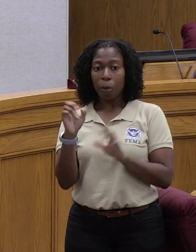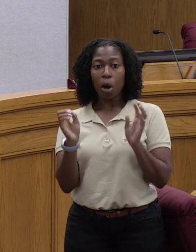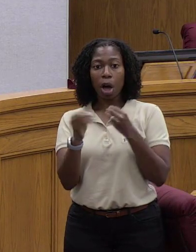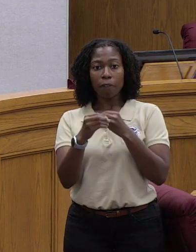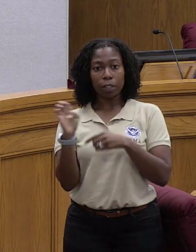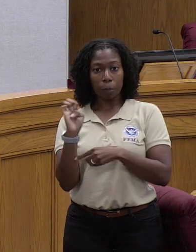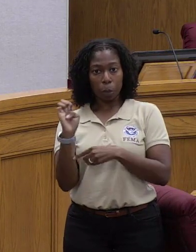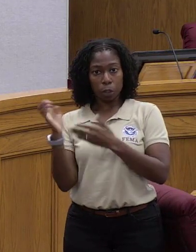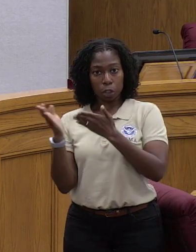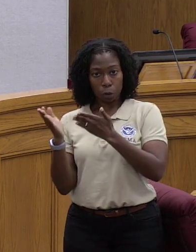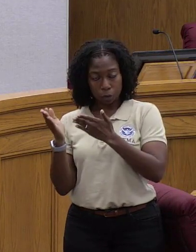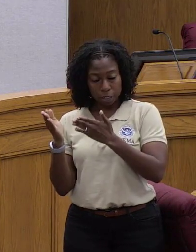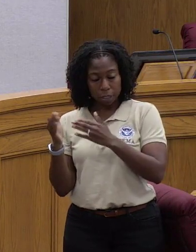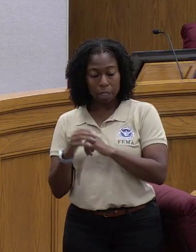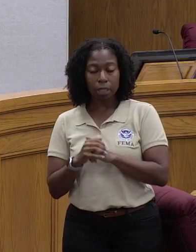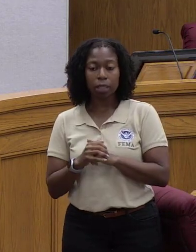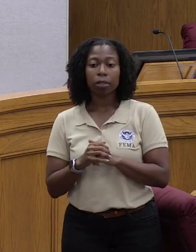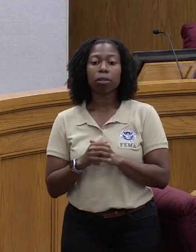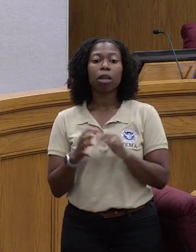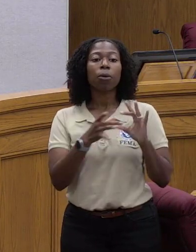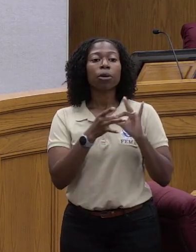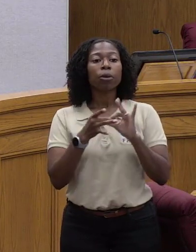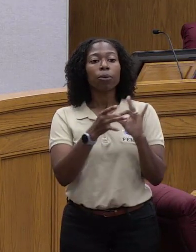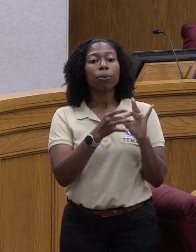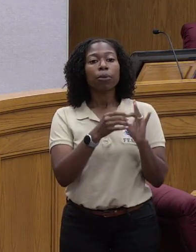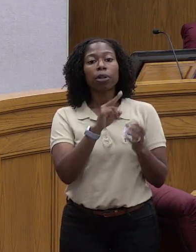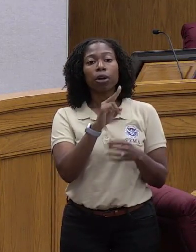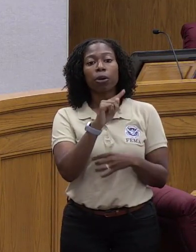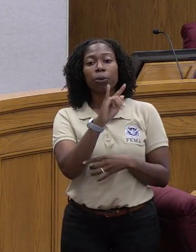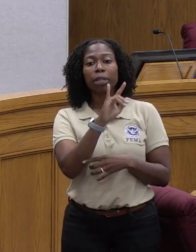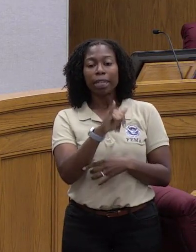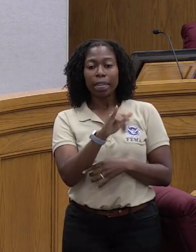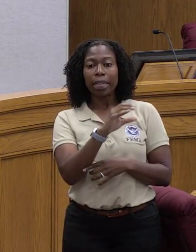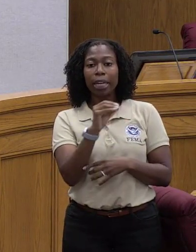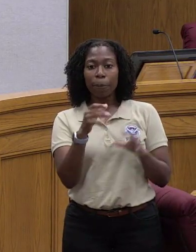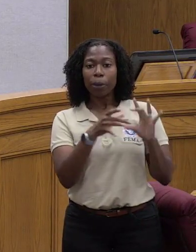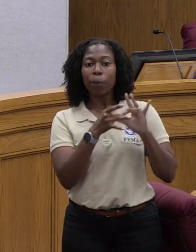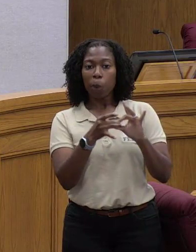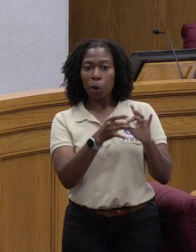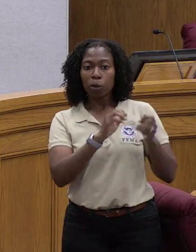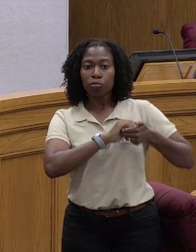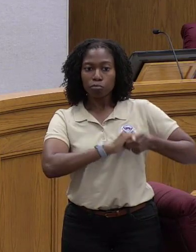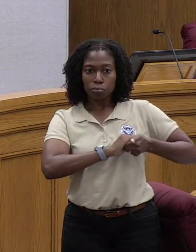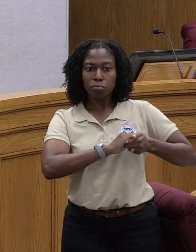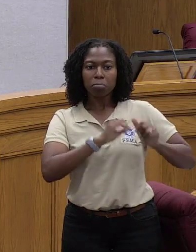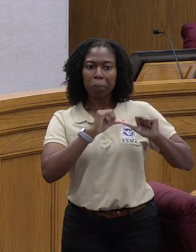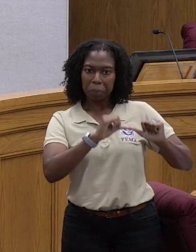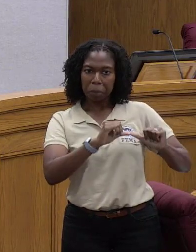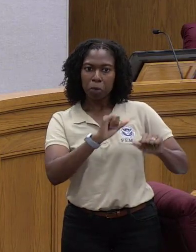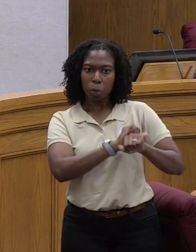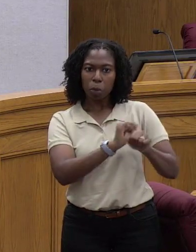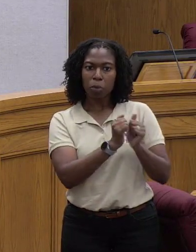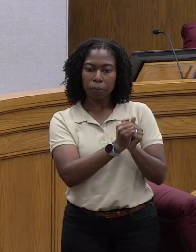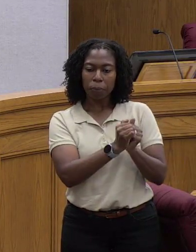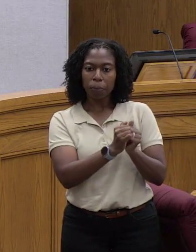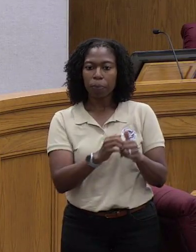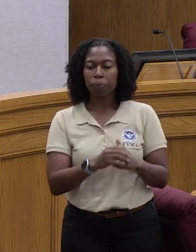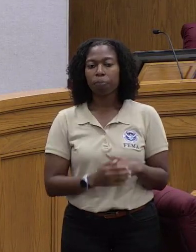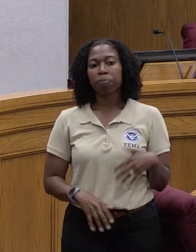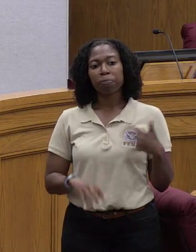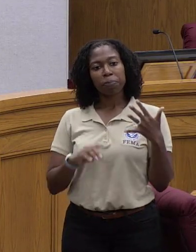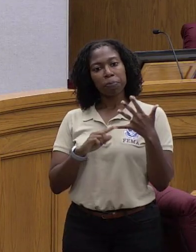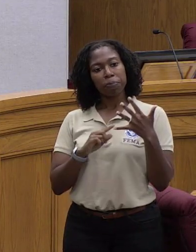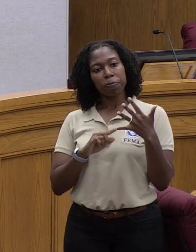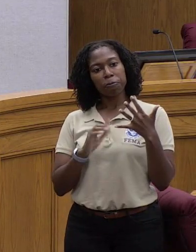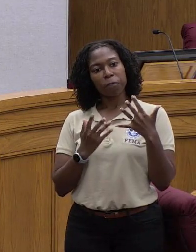directly coordinate with our utility partners, and we will continue to do so. Number five,